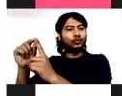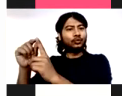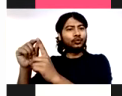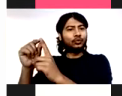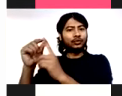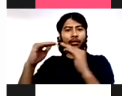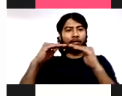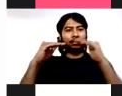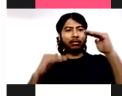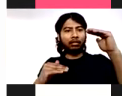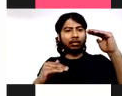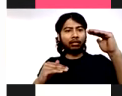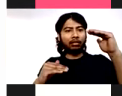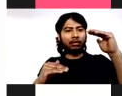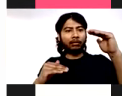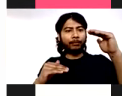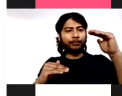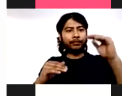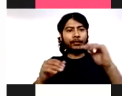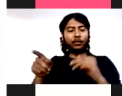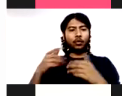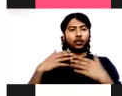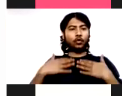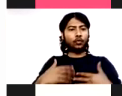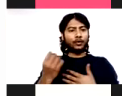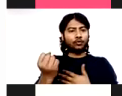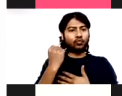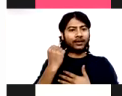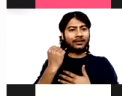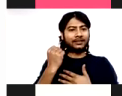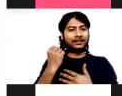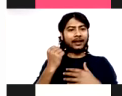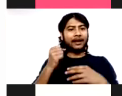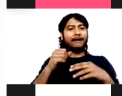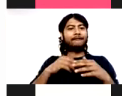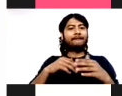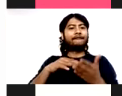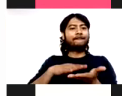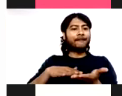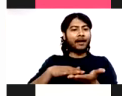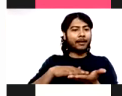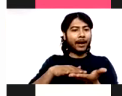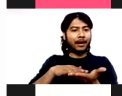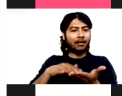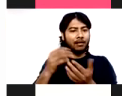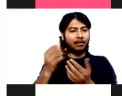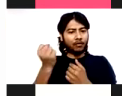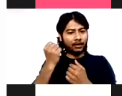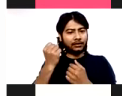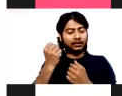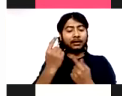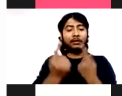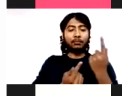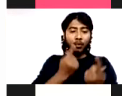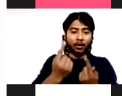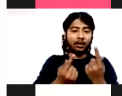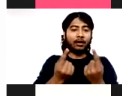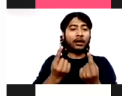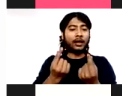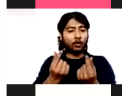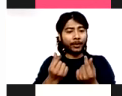of all human rights and fundamental freedoms in the political, economic, social, cultural, civil, or any other